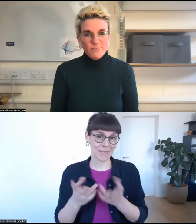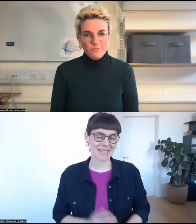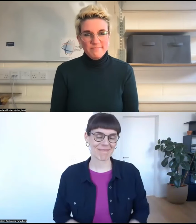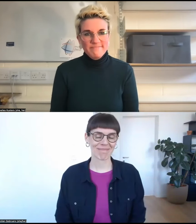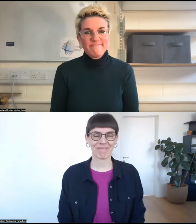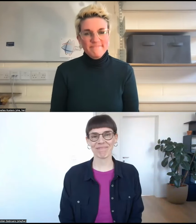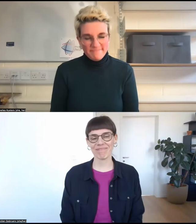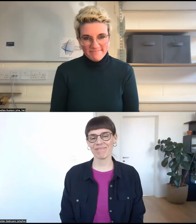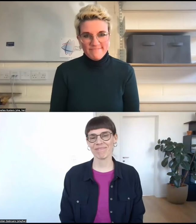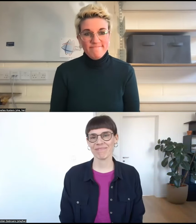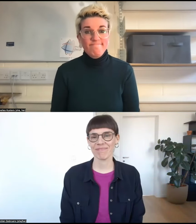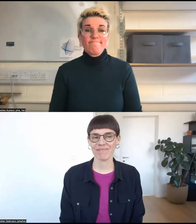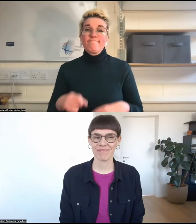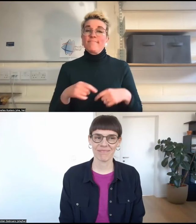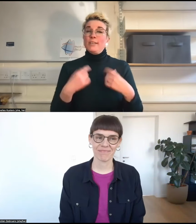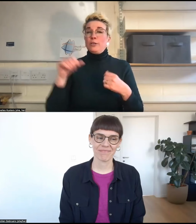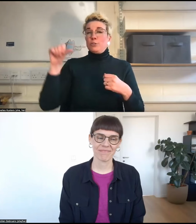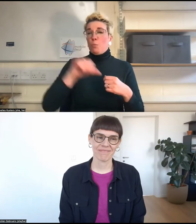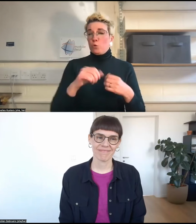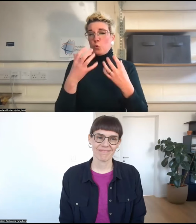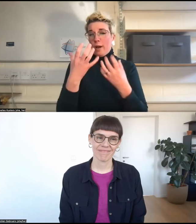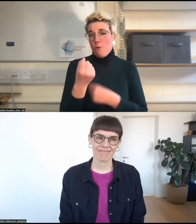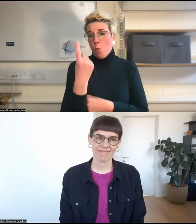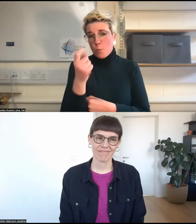in terms of sign language interpreters.